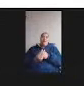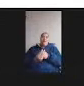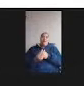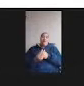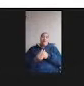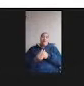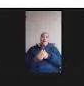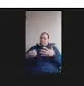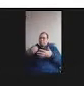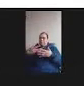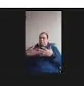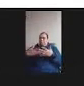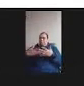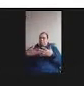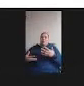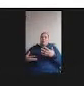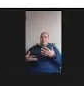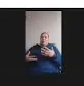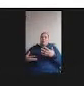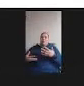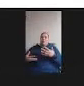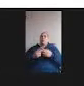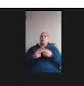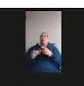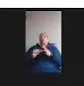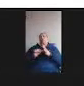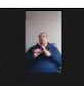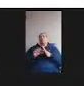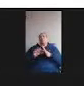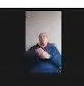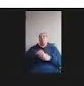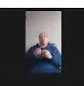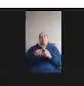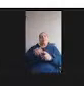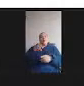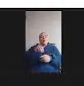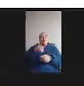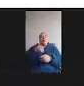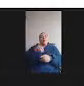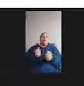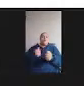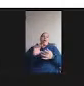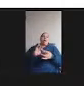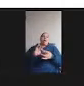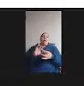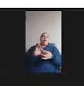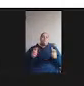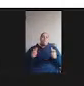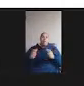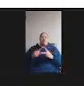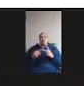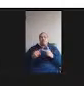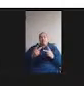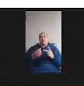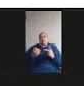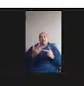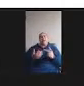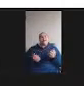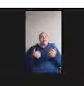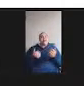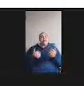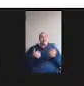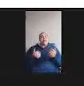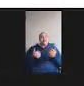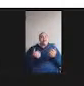of corporate units involved, including supply chain management, who's providing the supply chain